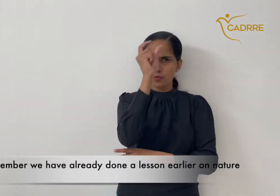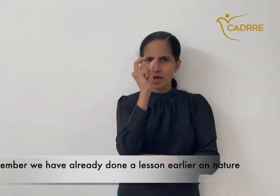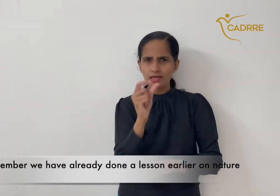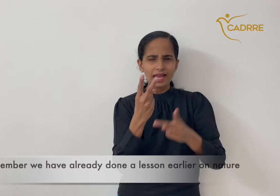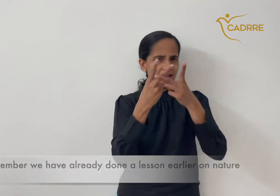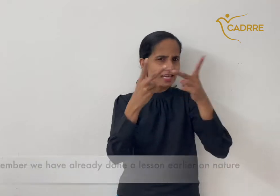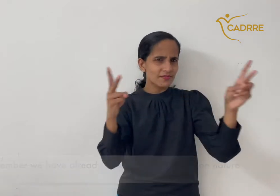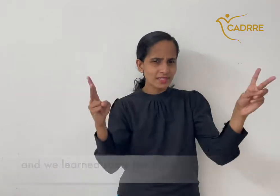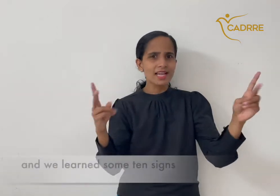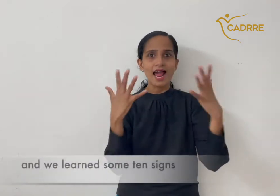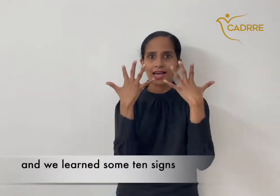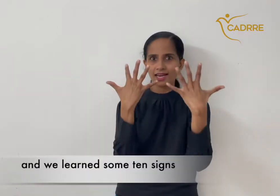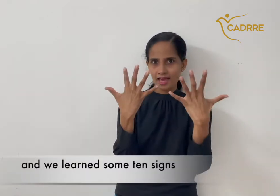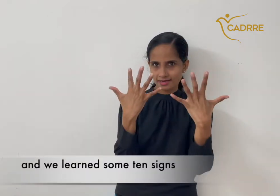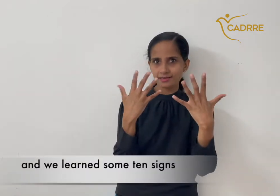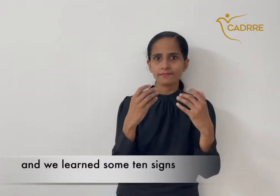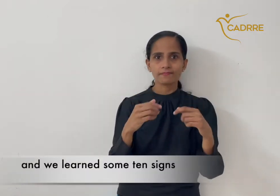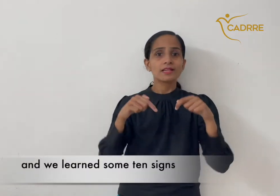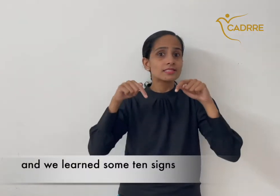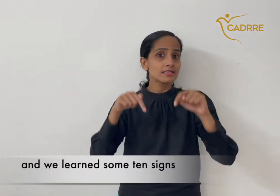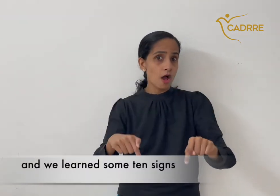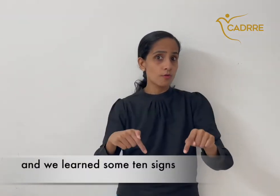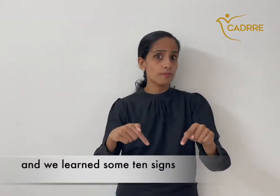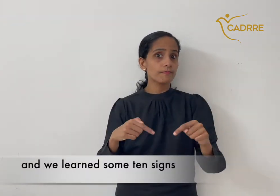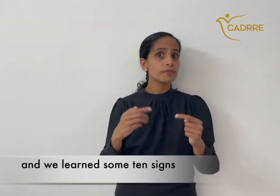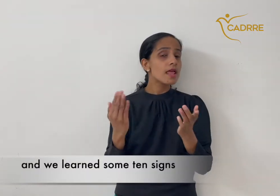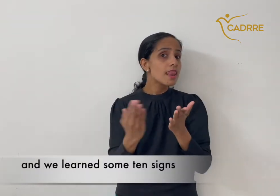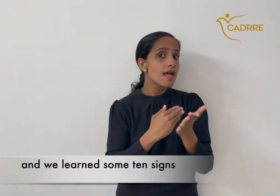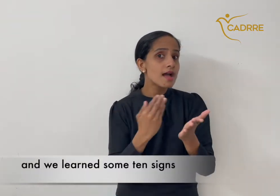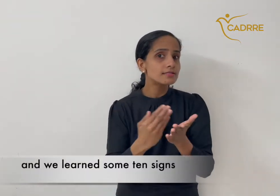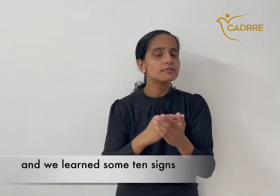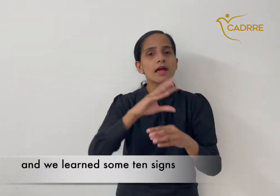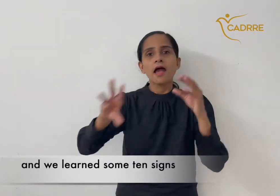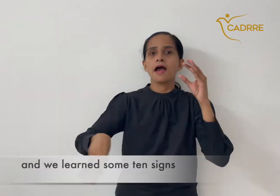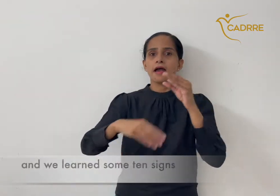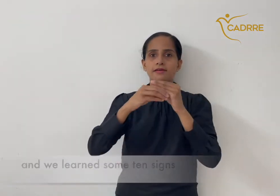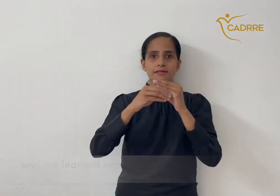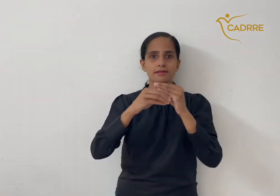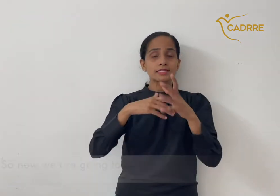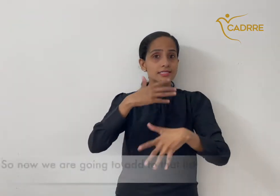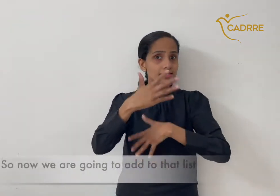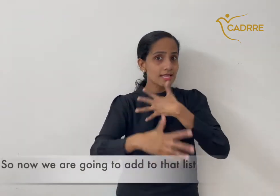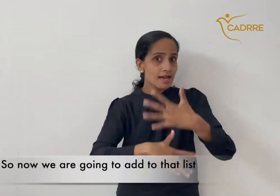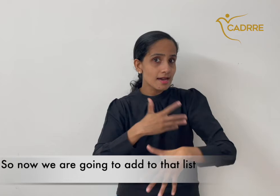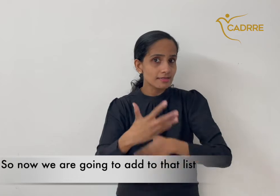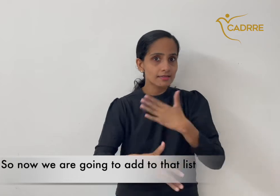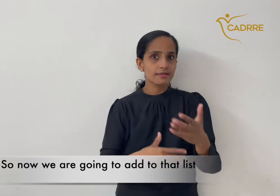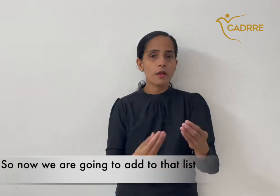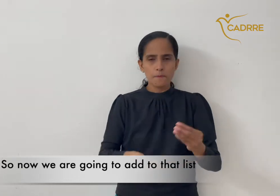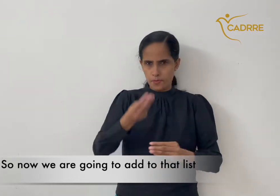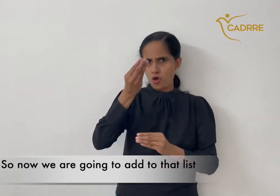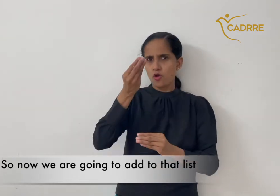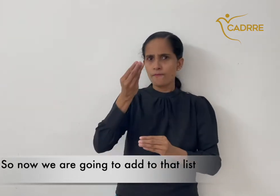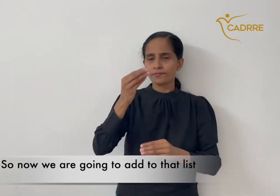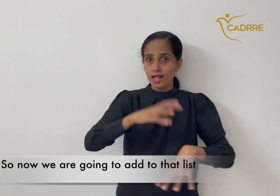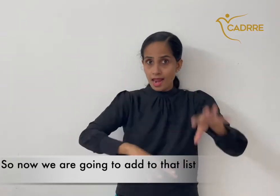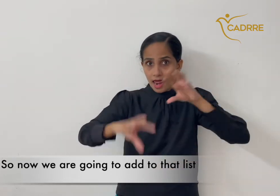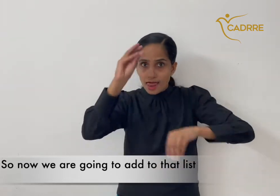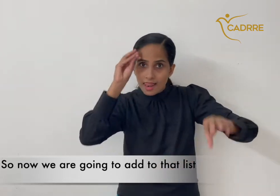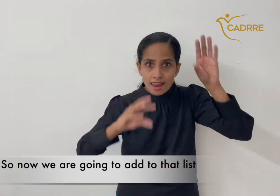and we learned some 10 signs. So now we are going to add to that list and we will learn some